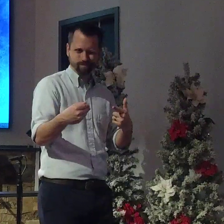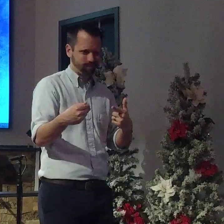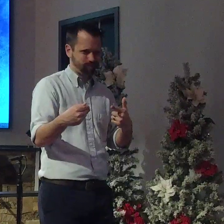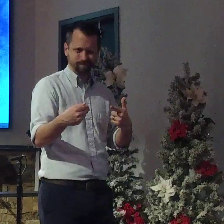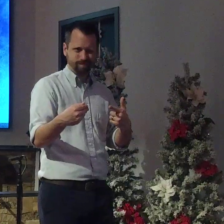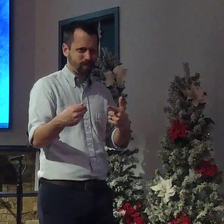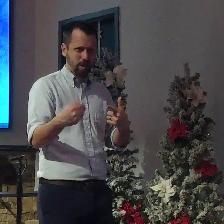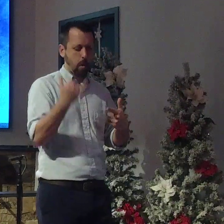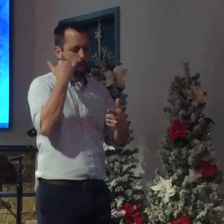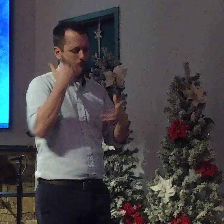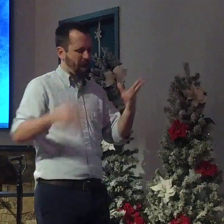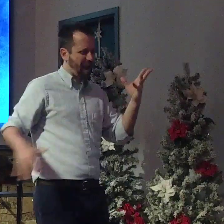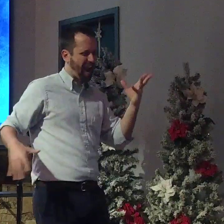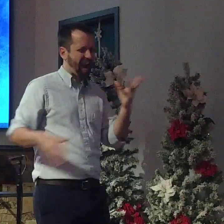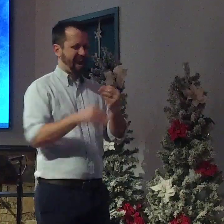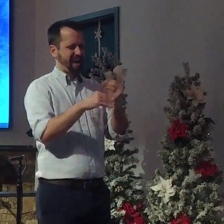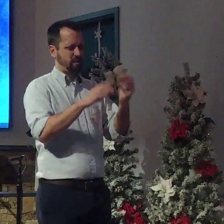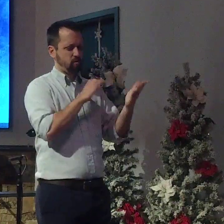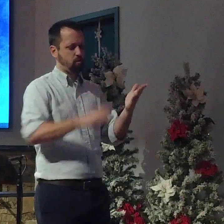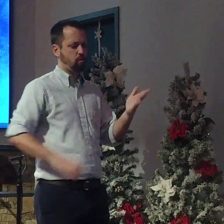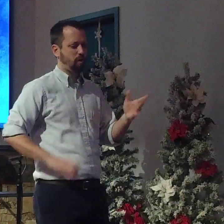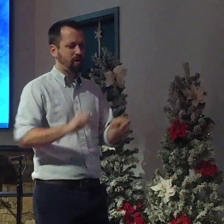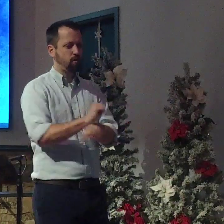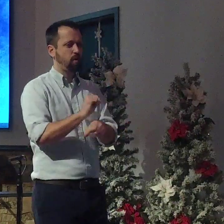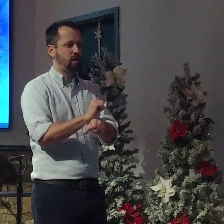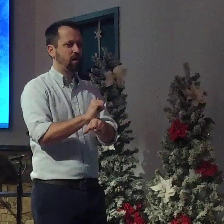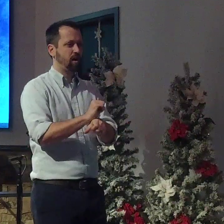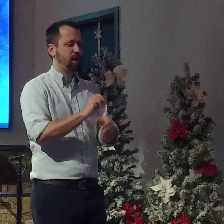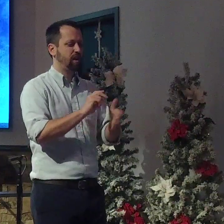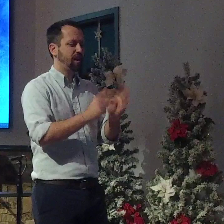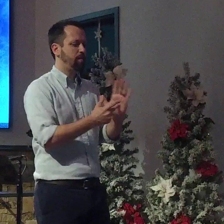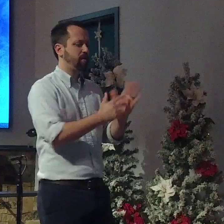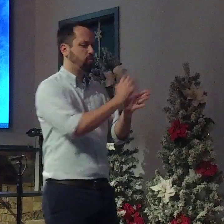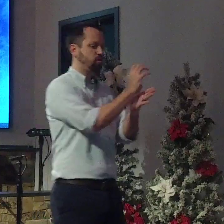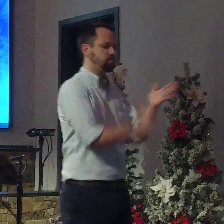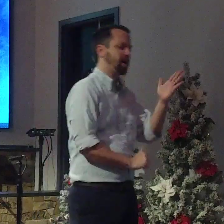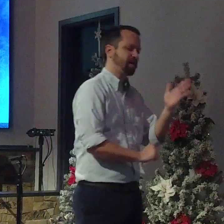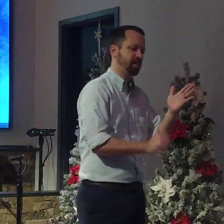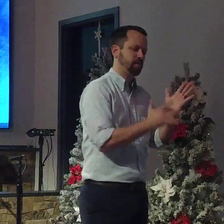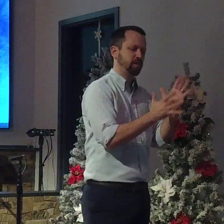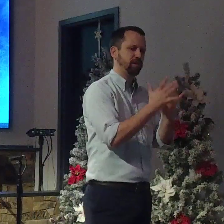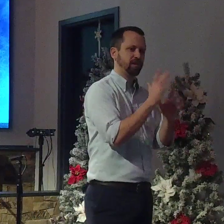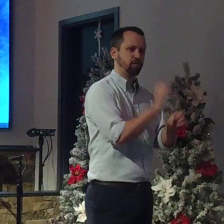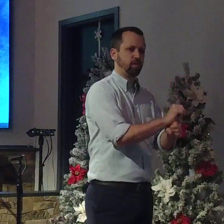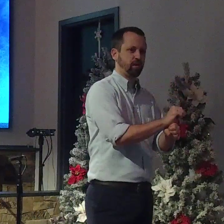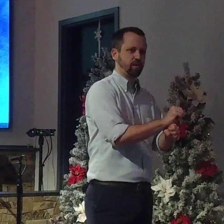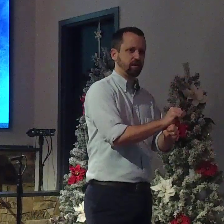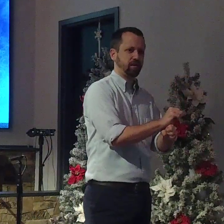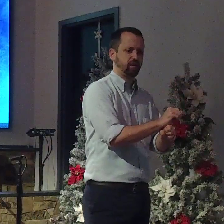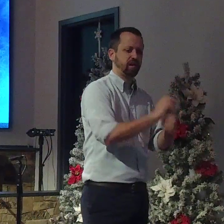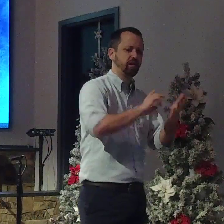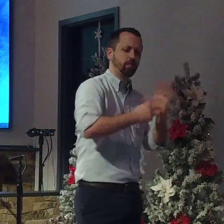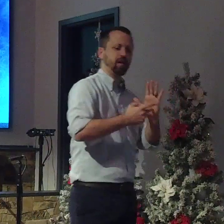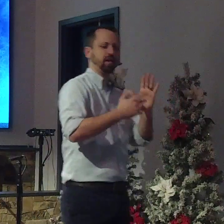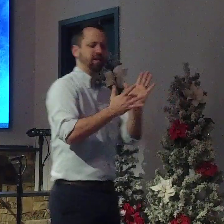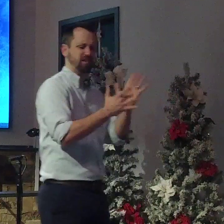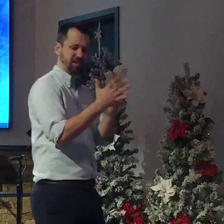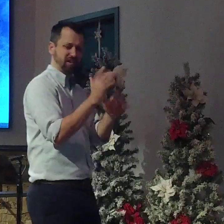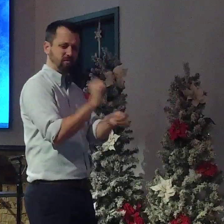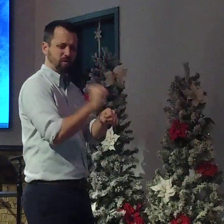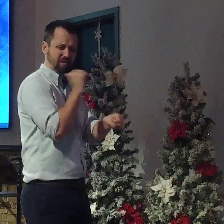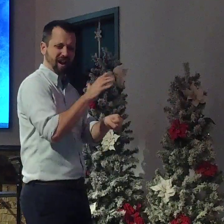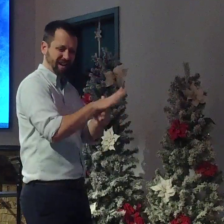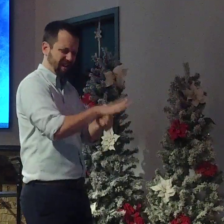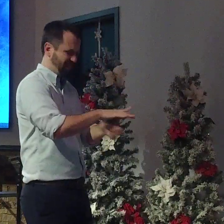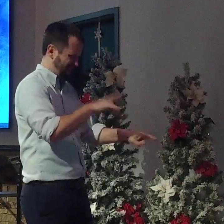of Christ. We're redeemed, yes. We are forgiven of our sins, yes, through the blood or through the death of